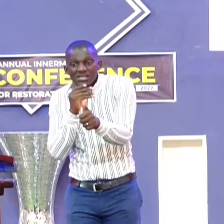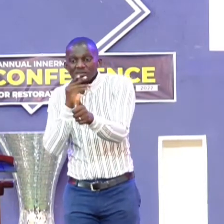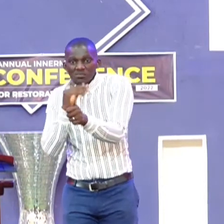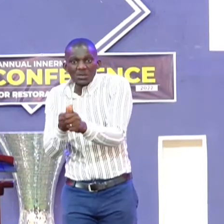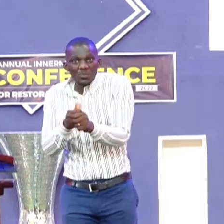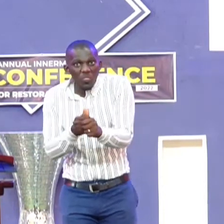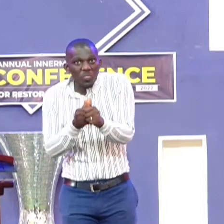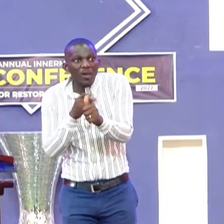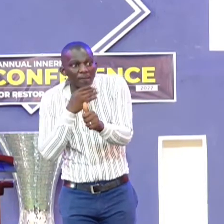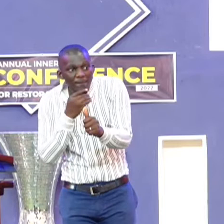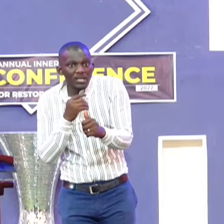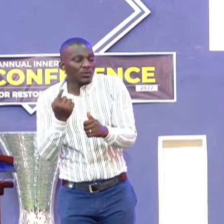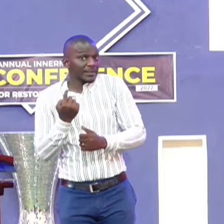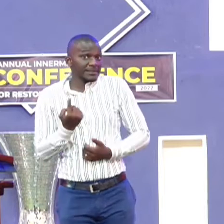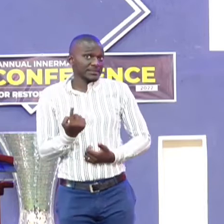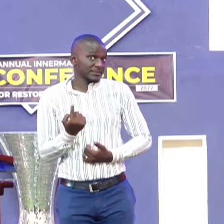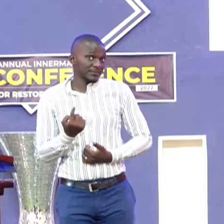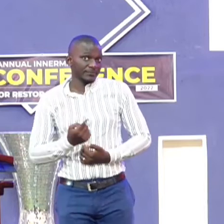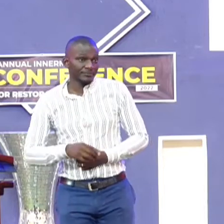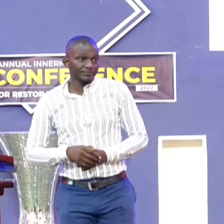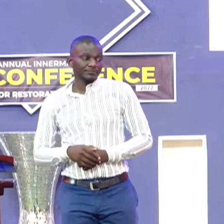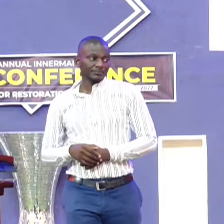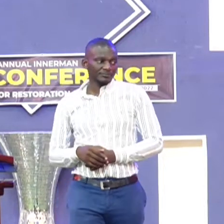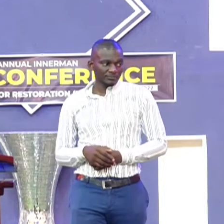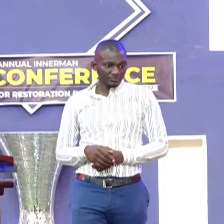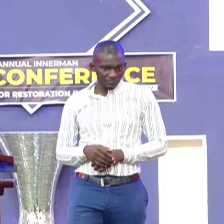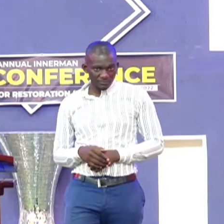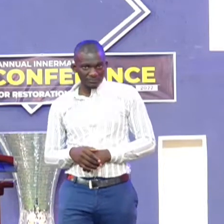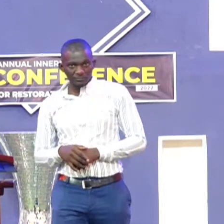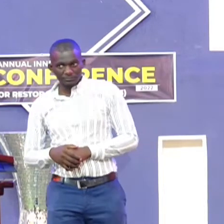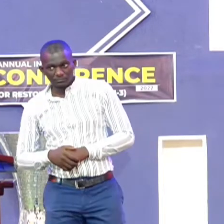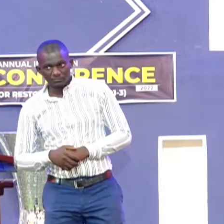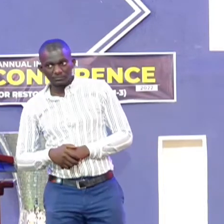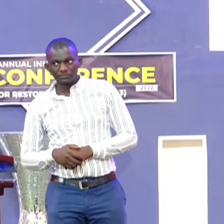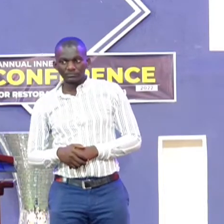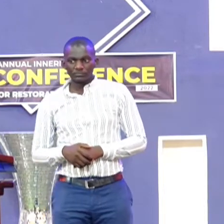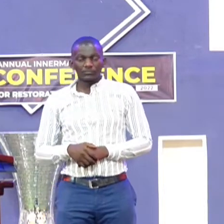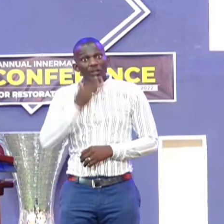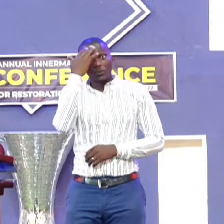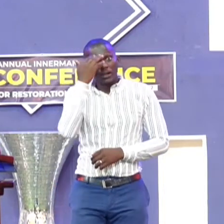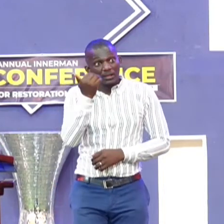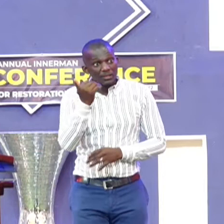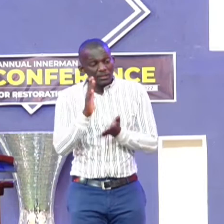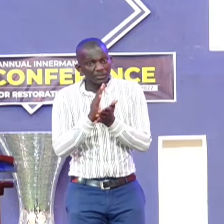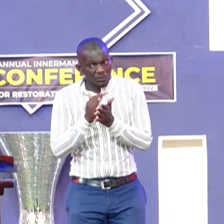That means the women existed, but the Bible was following the seed, the male seed.